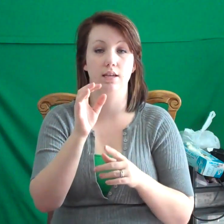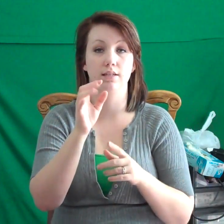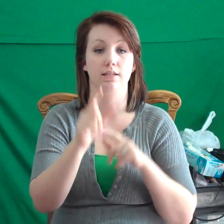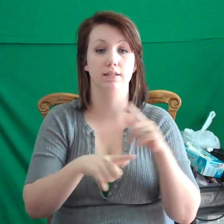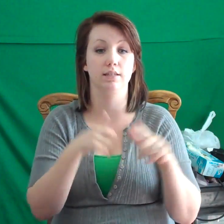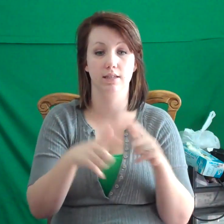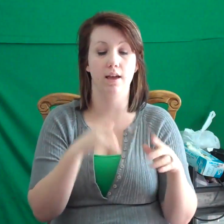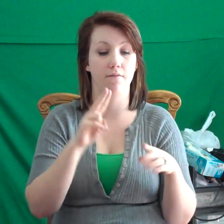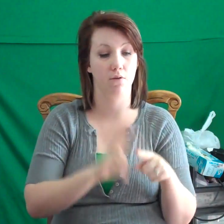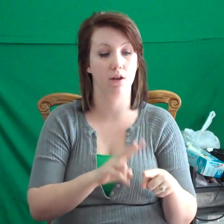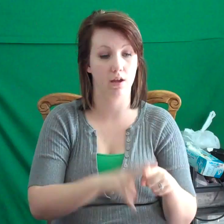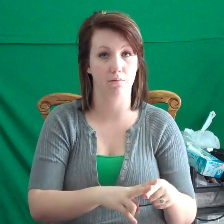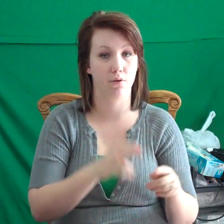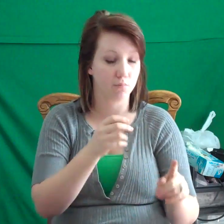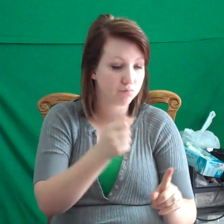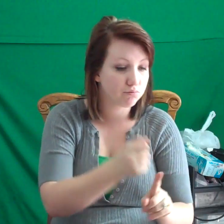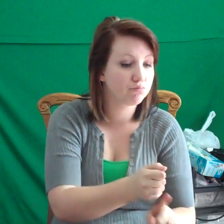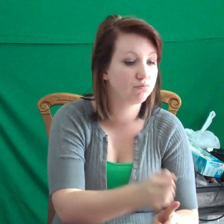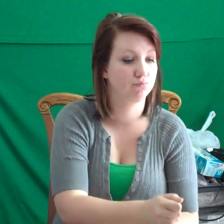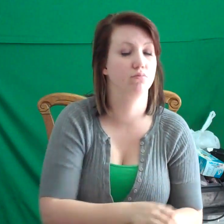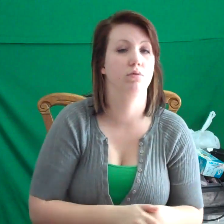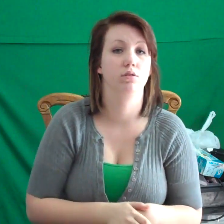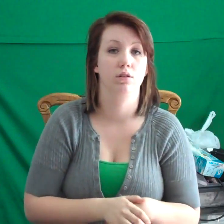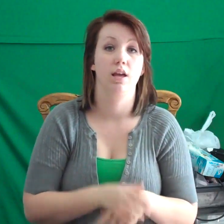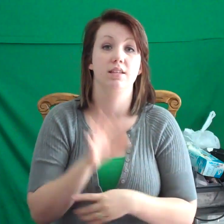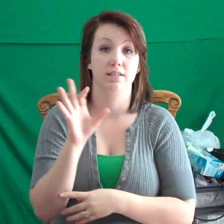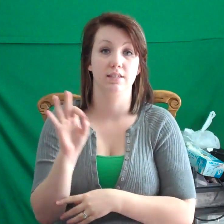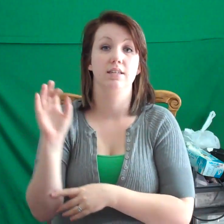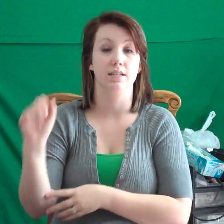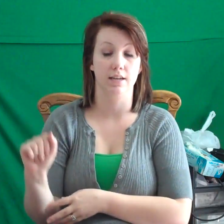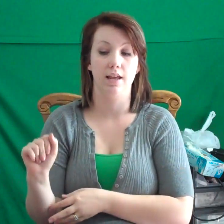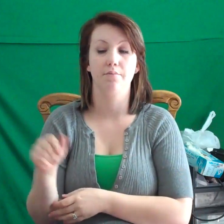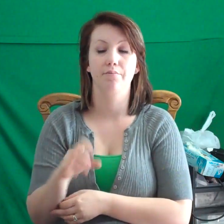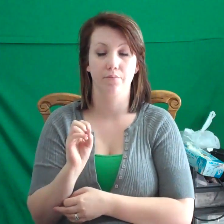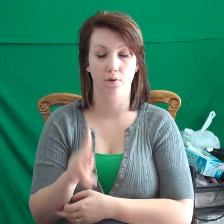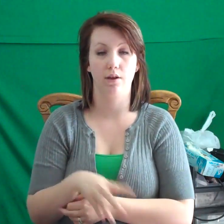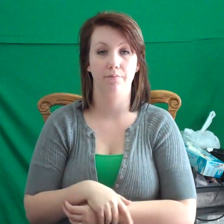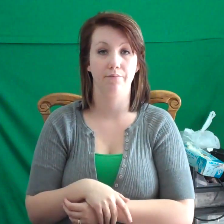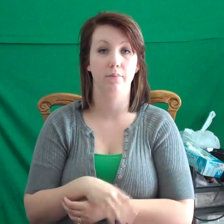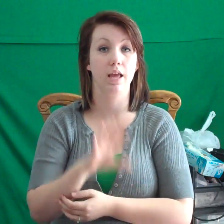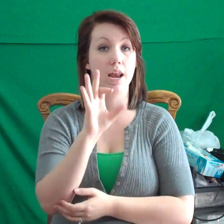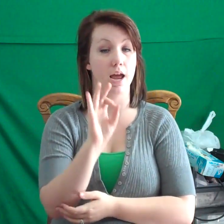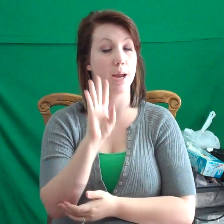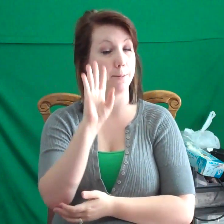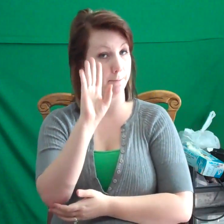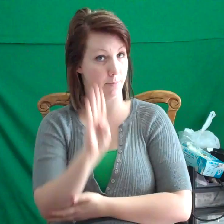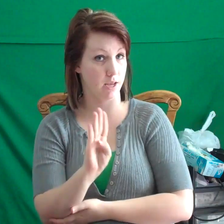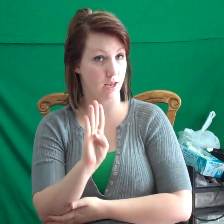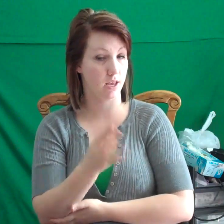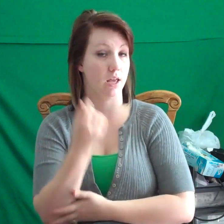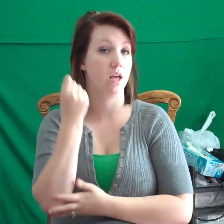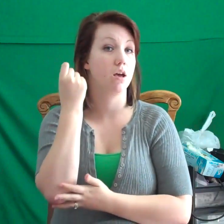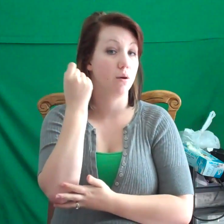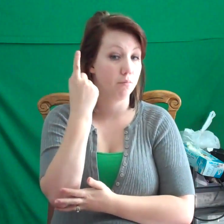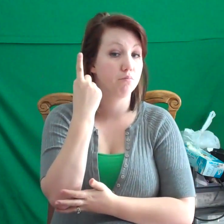precisely. Alright, that's 9A. 9B is comprehend ASL proficiently